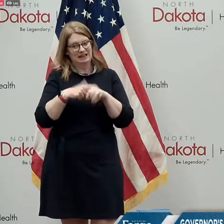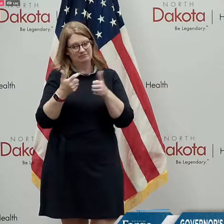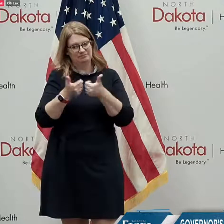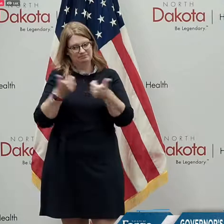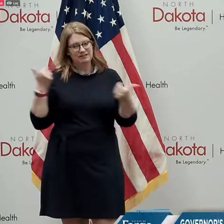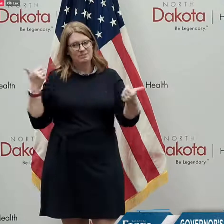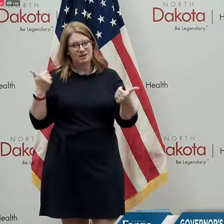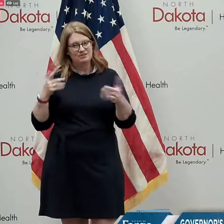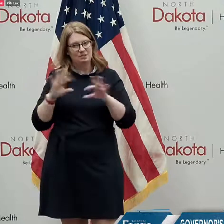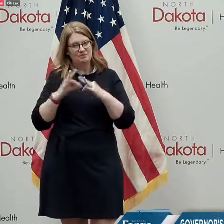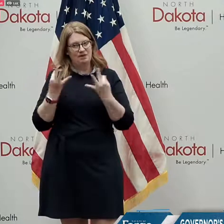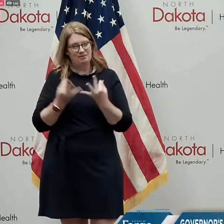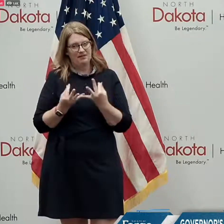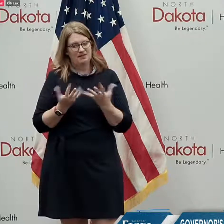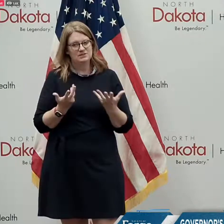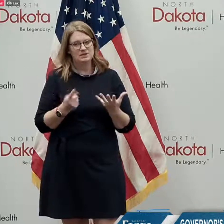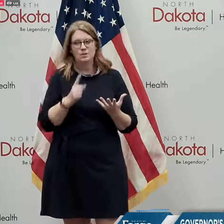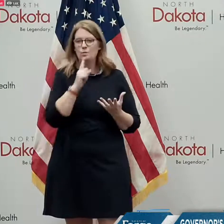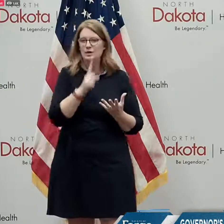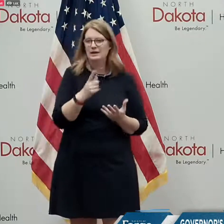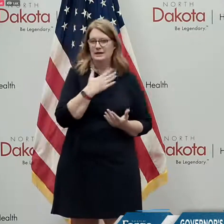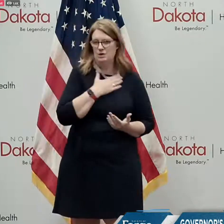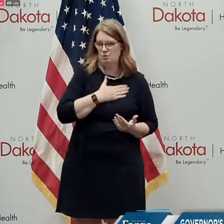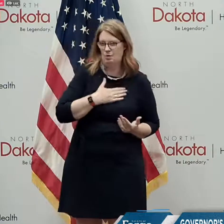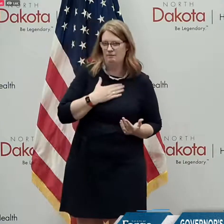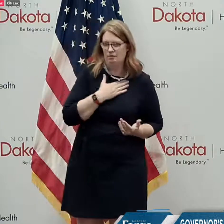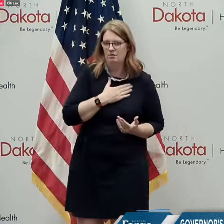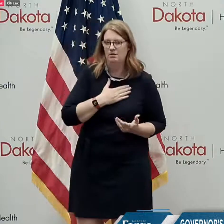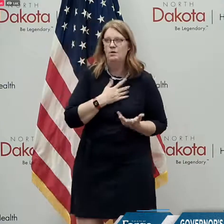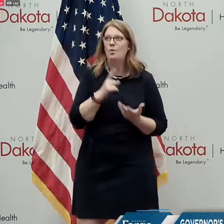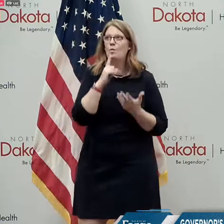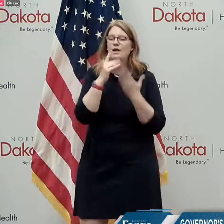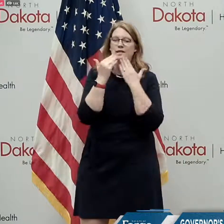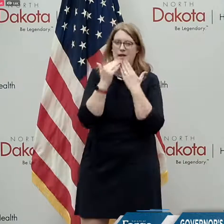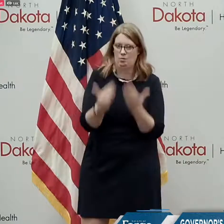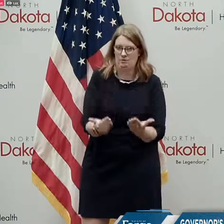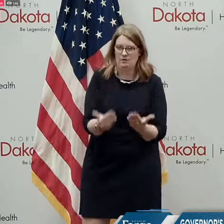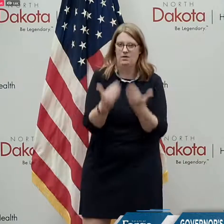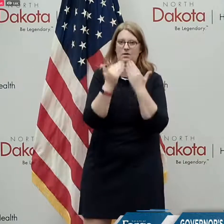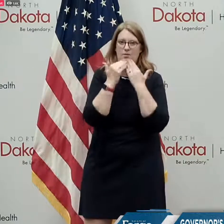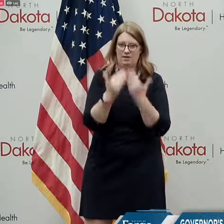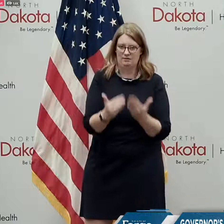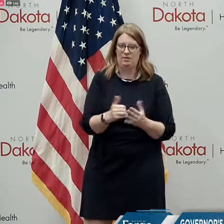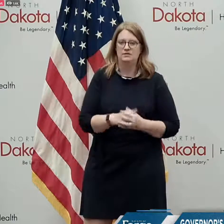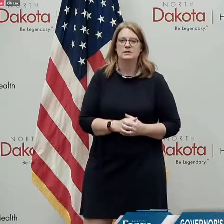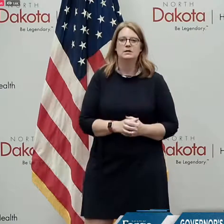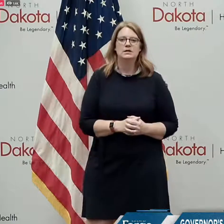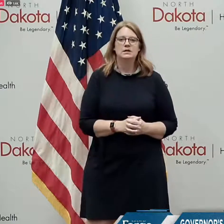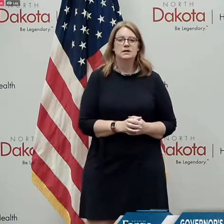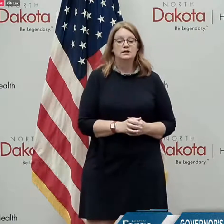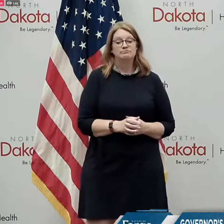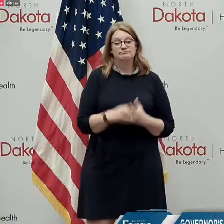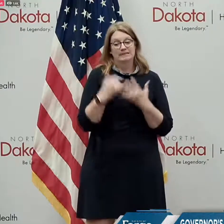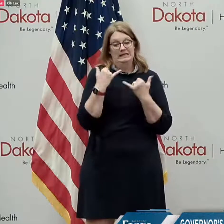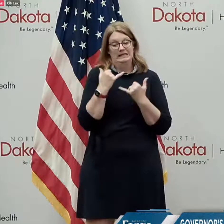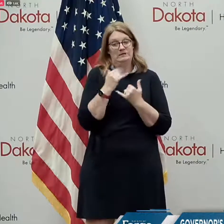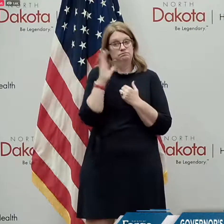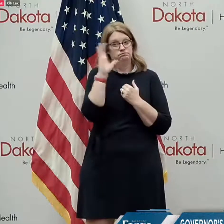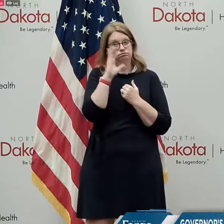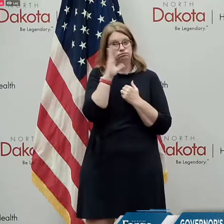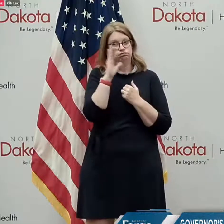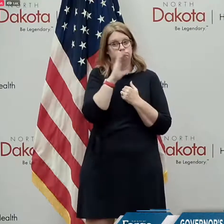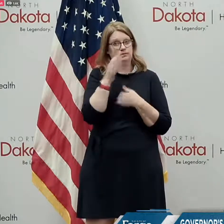3 months, and so we're deeply grateful for the great work that he's done. A search is underway right now